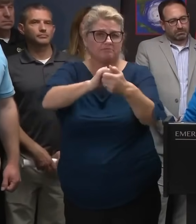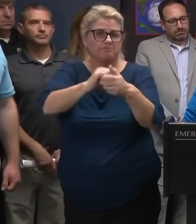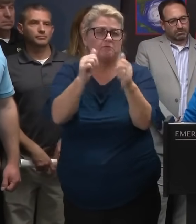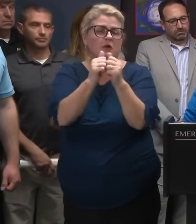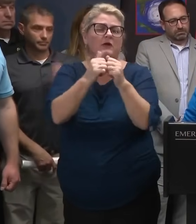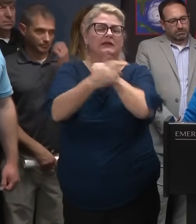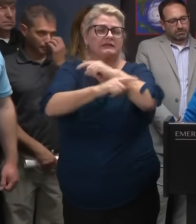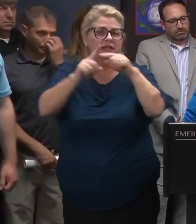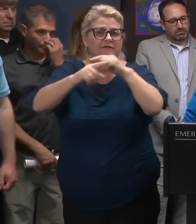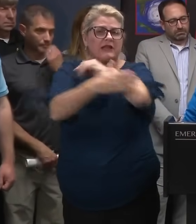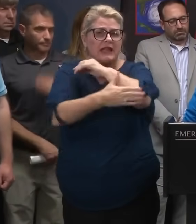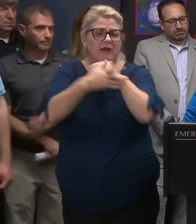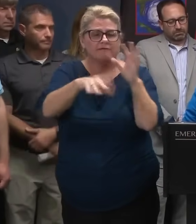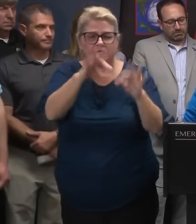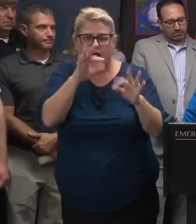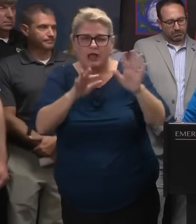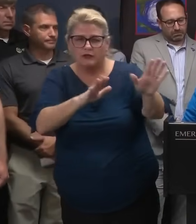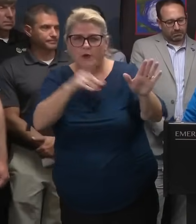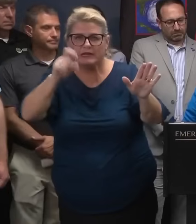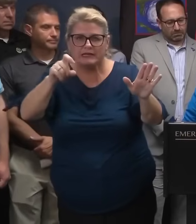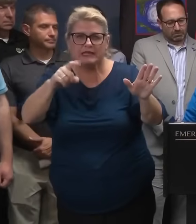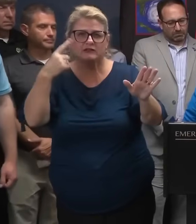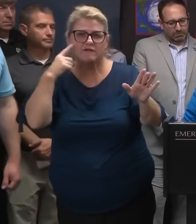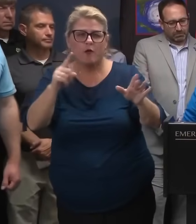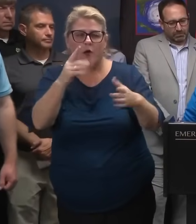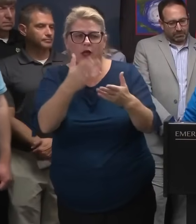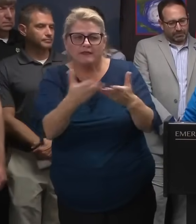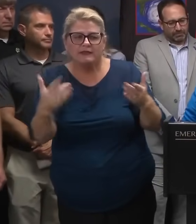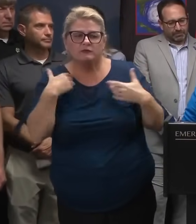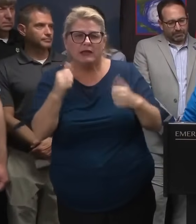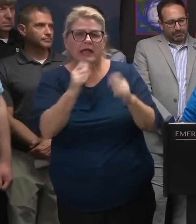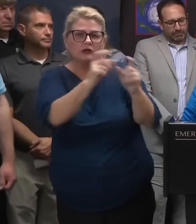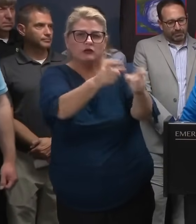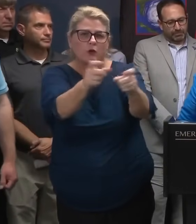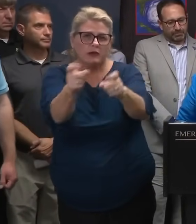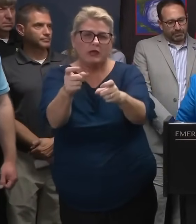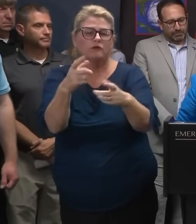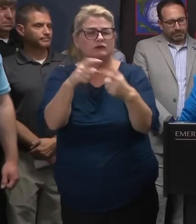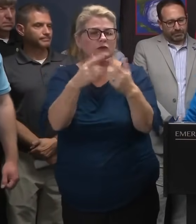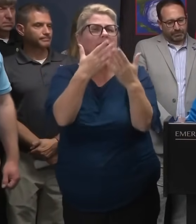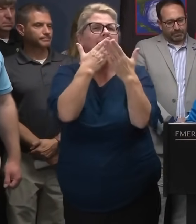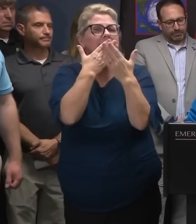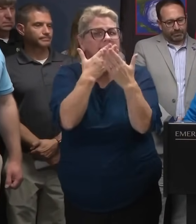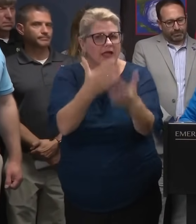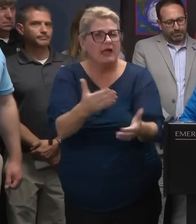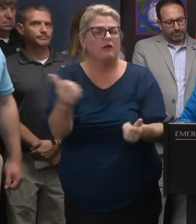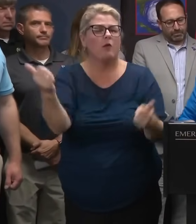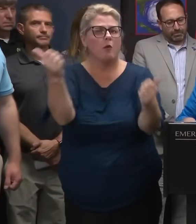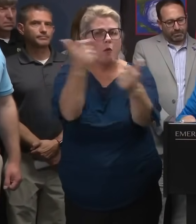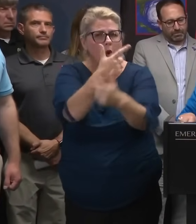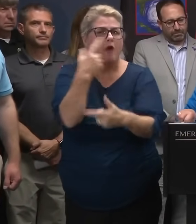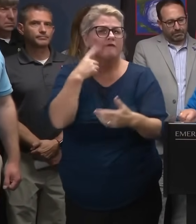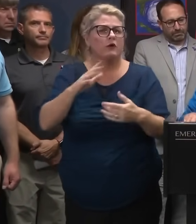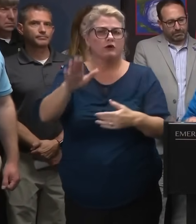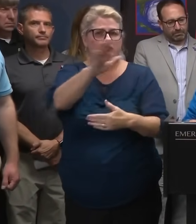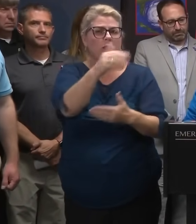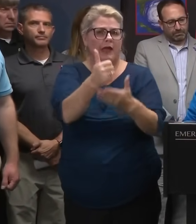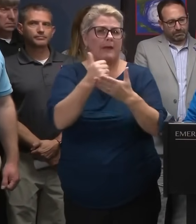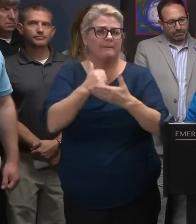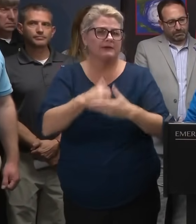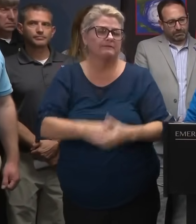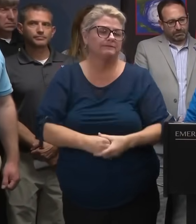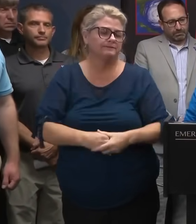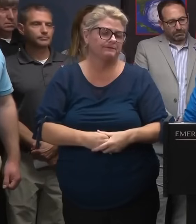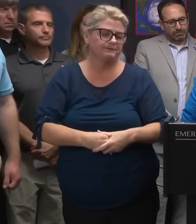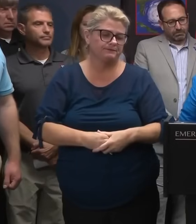counties to determine their needs for donated goods and volunteers, and just want to thank everyone for what they are doing to help South